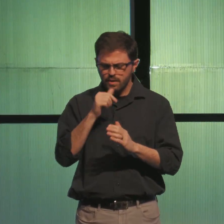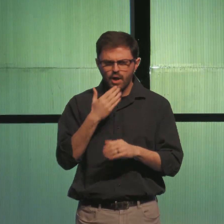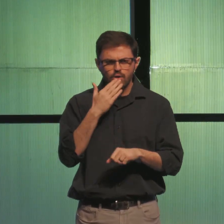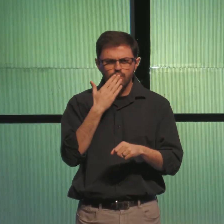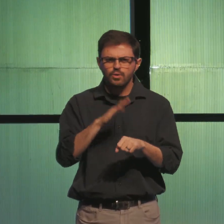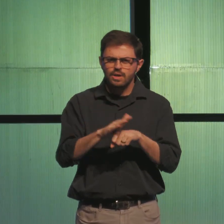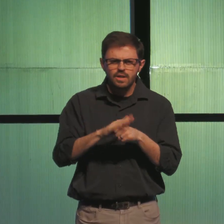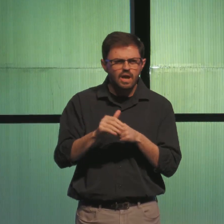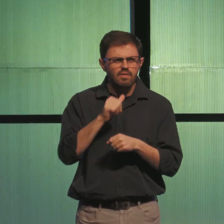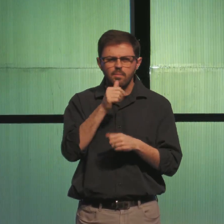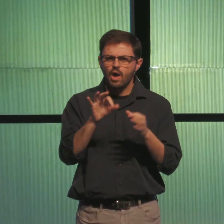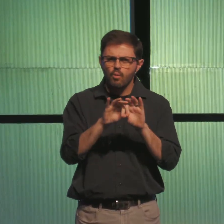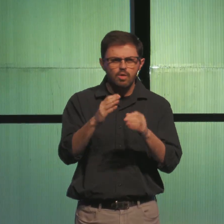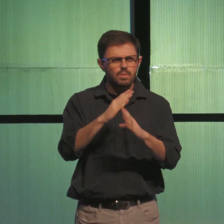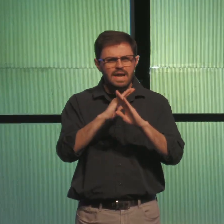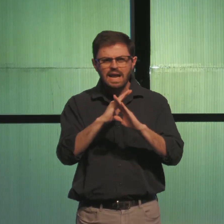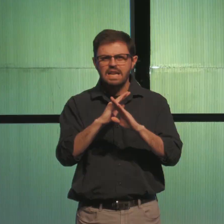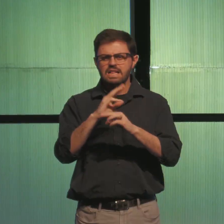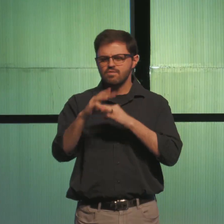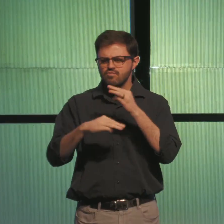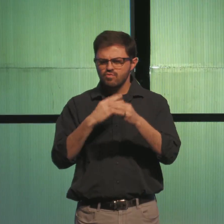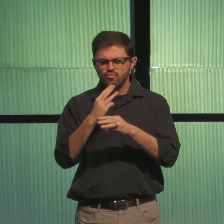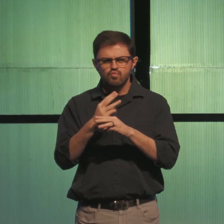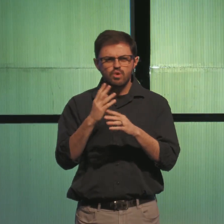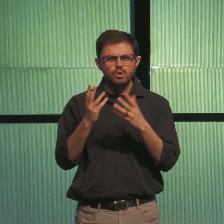protected. The world